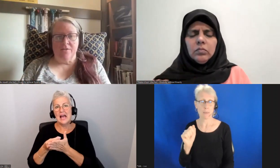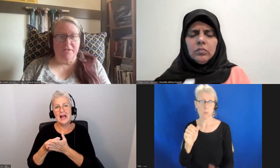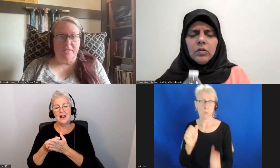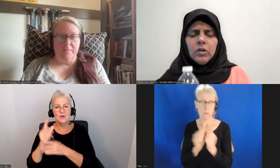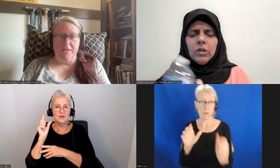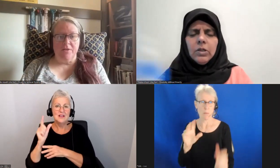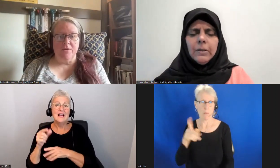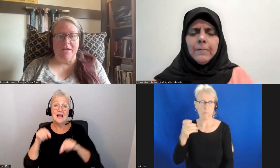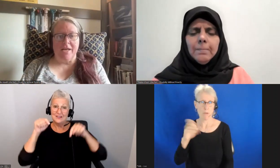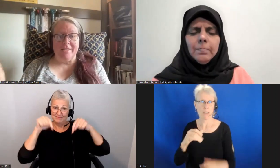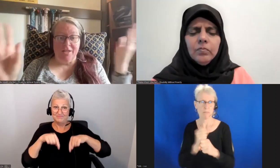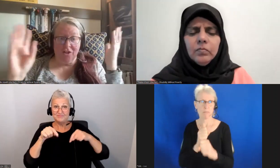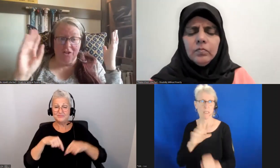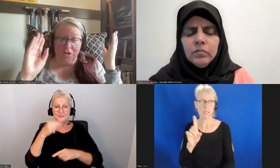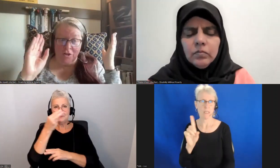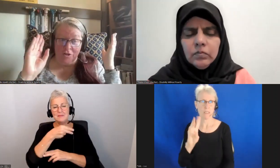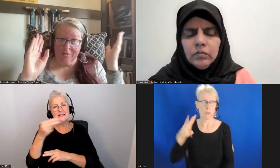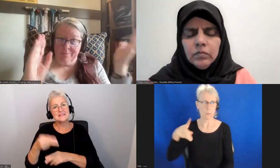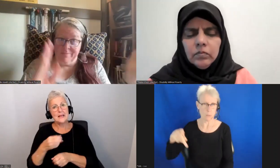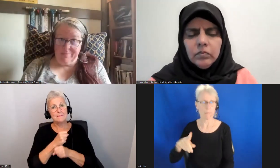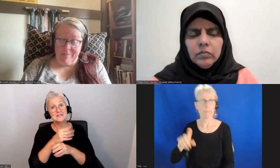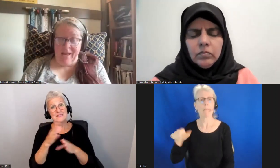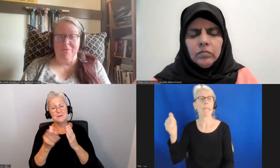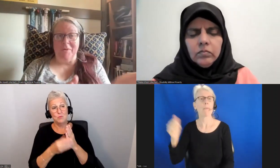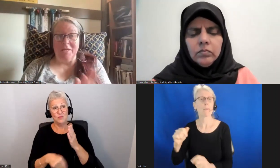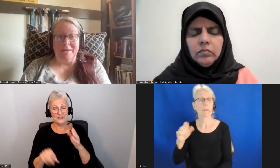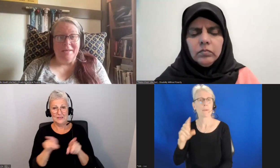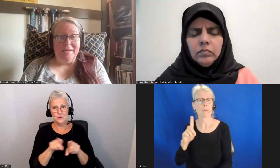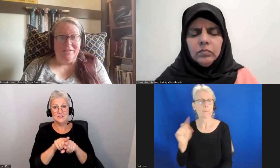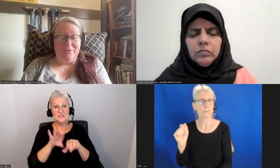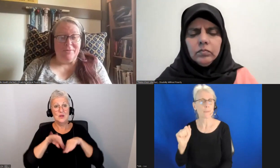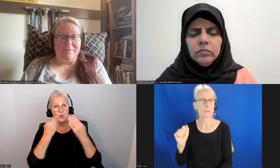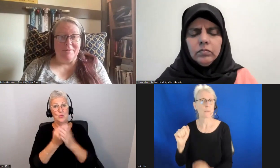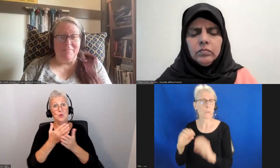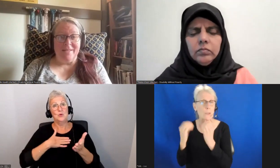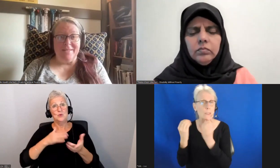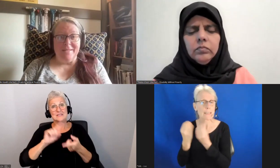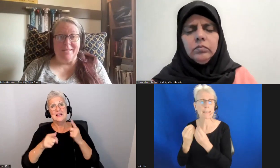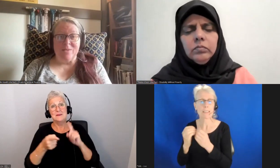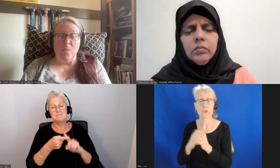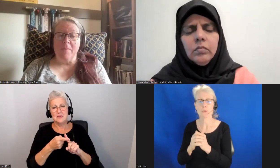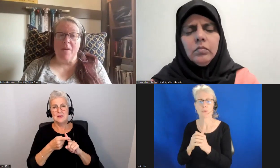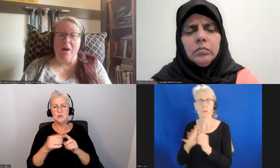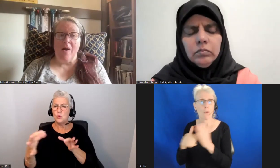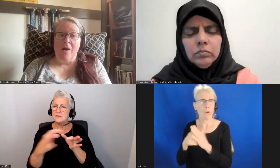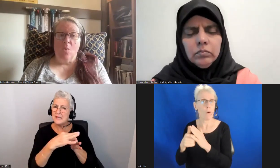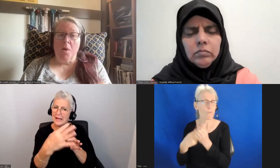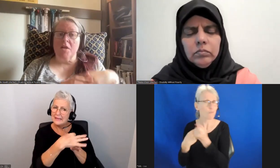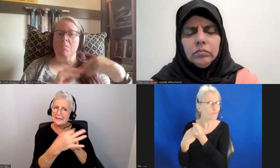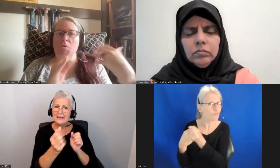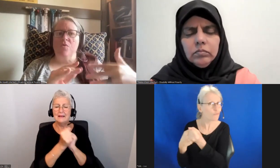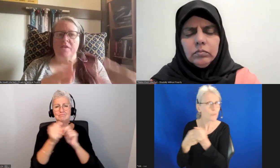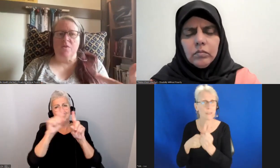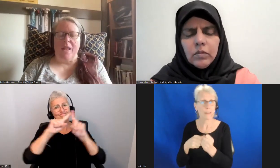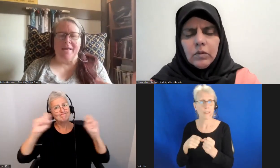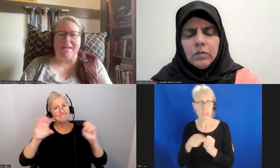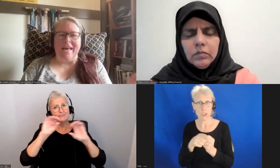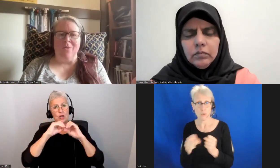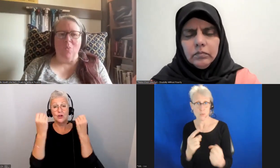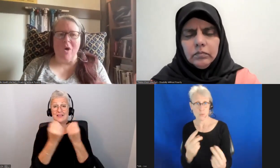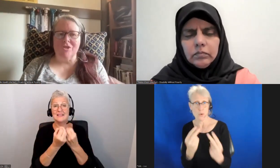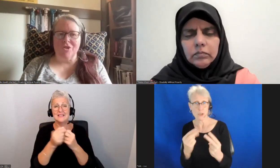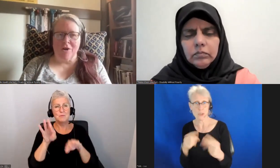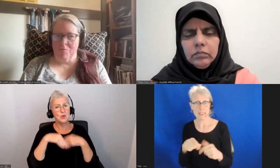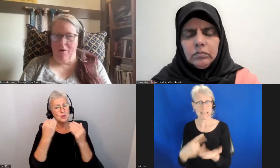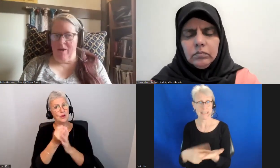and allies in other disability organizations and everybody who's listening to this webinar, we're going to move into a